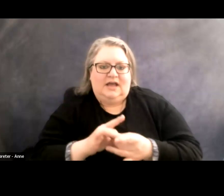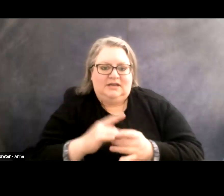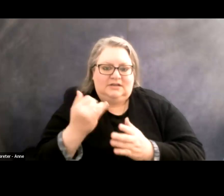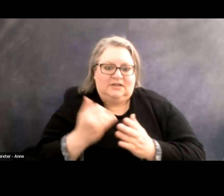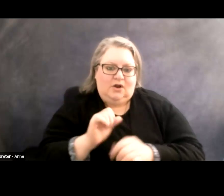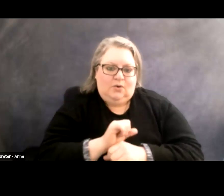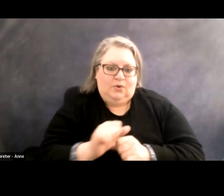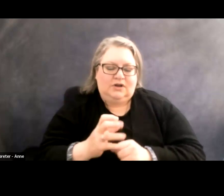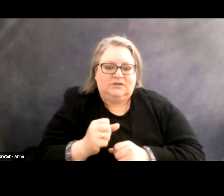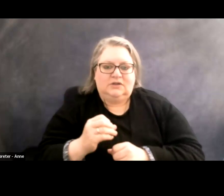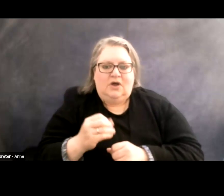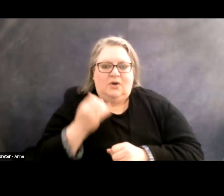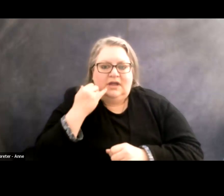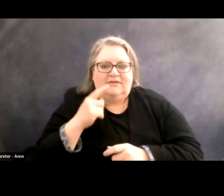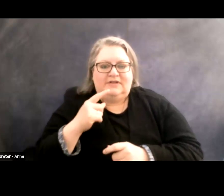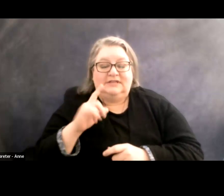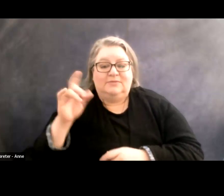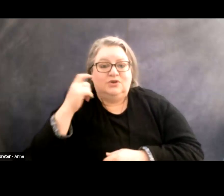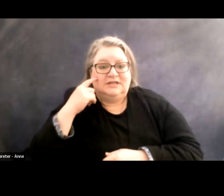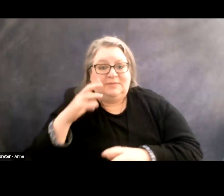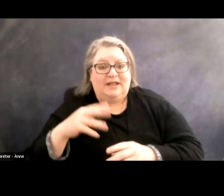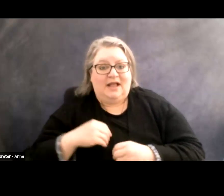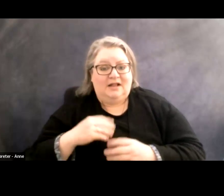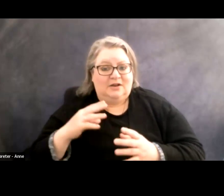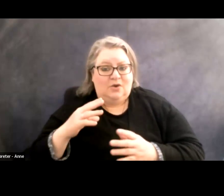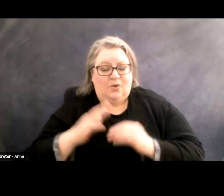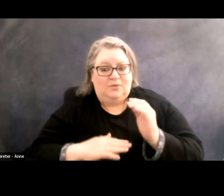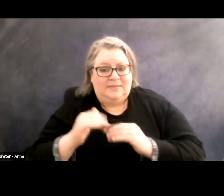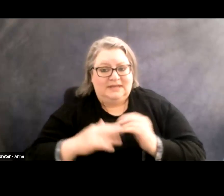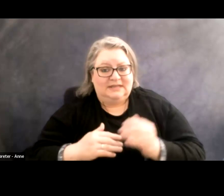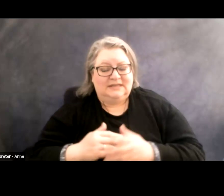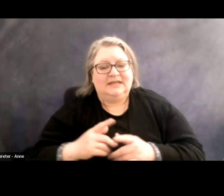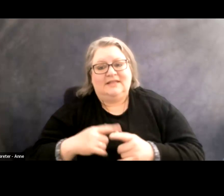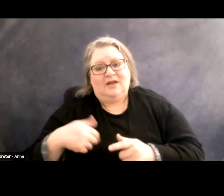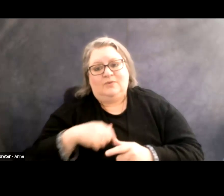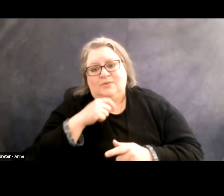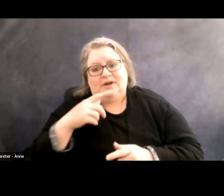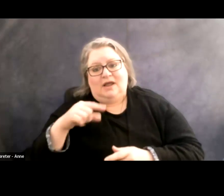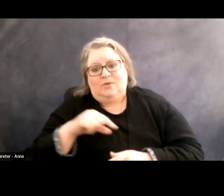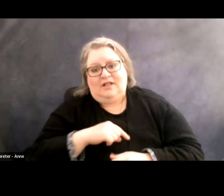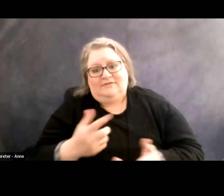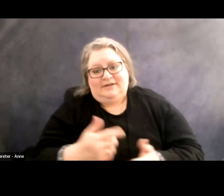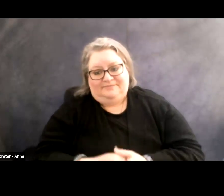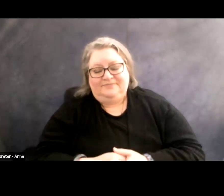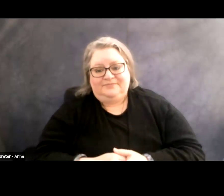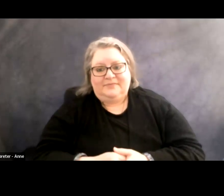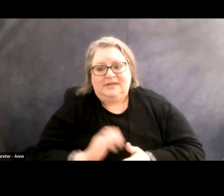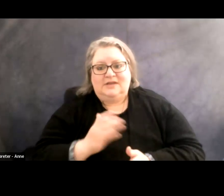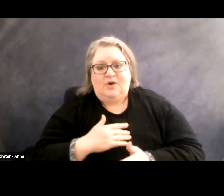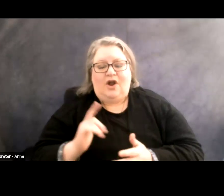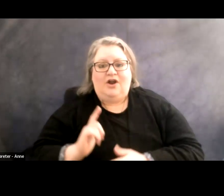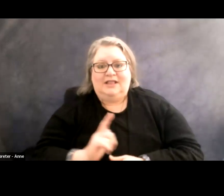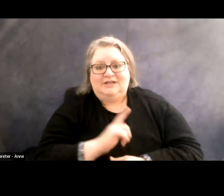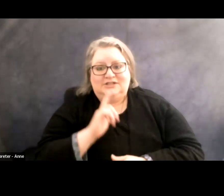artwork. So if it's a municipality-owned building, then we would not qualify. So our legislation